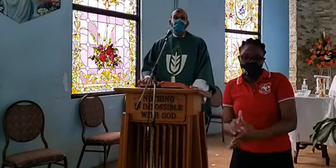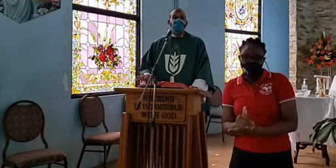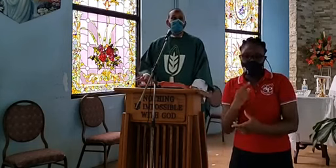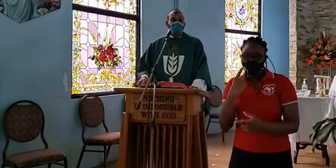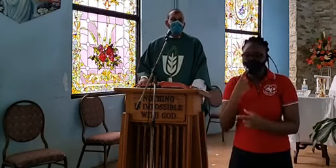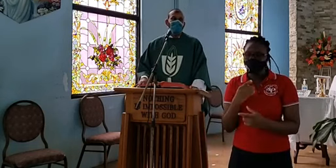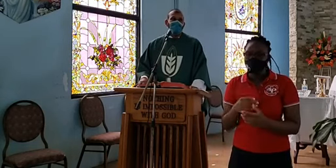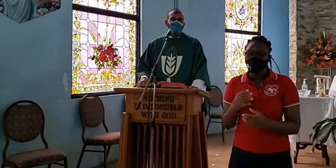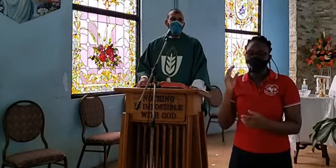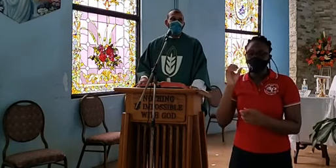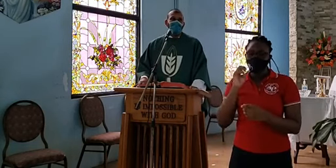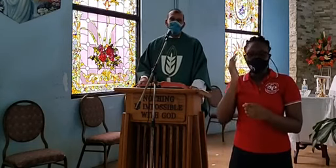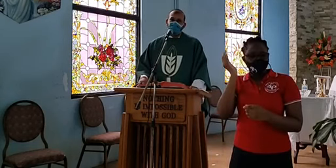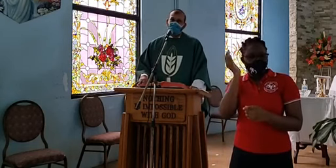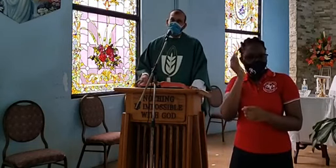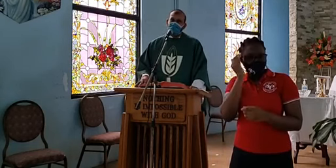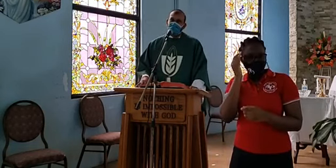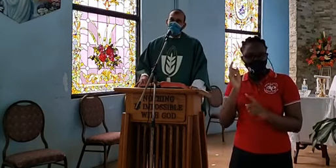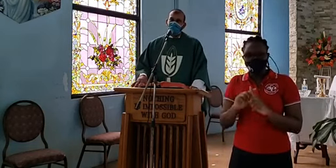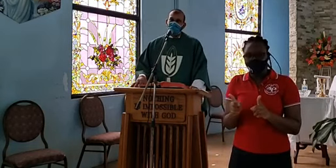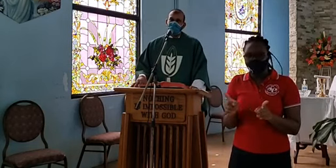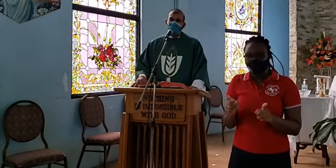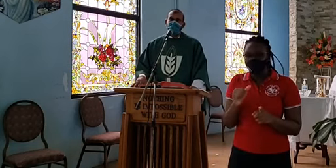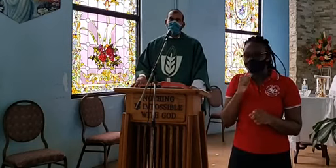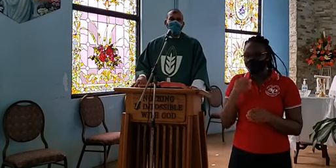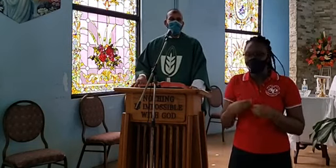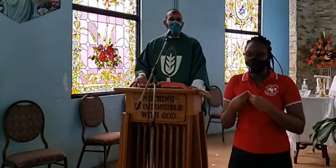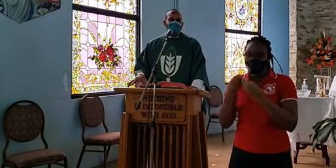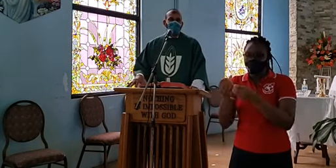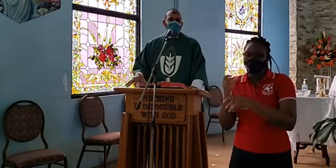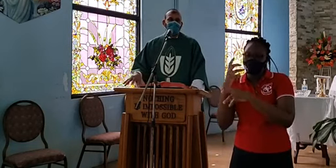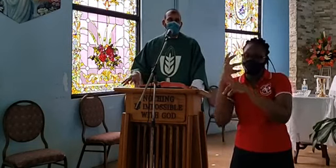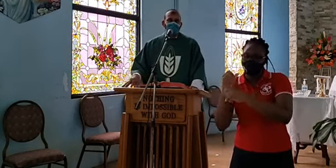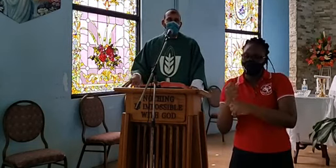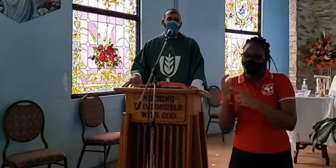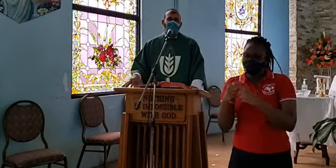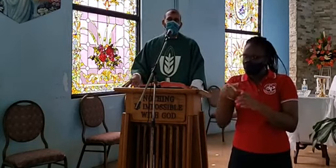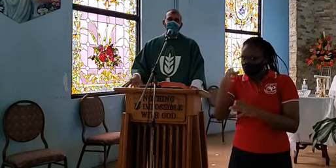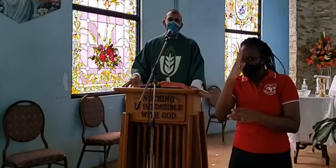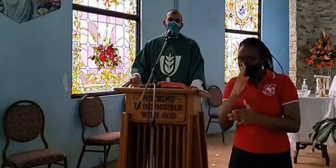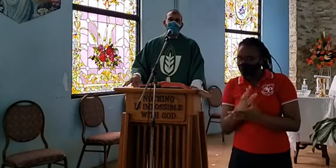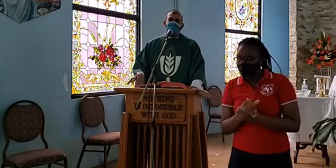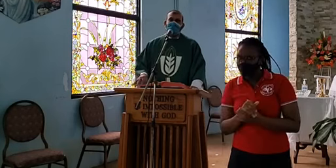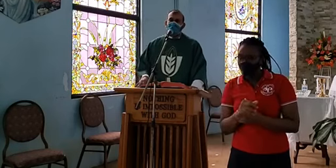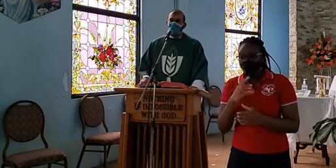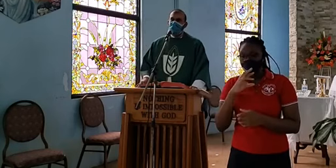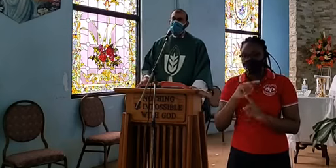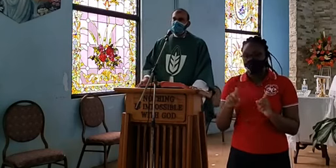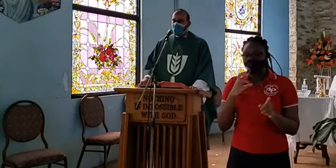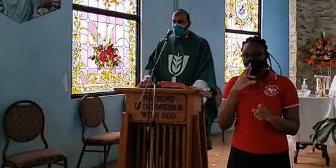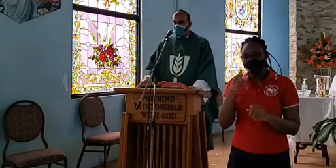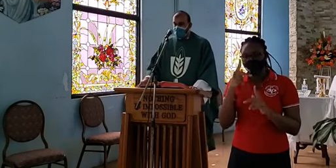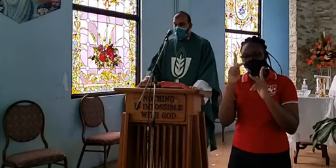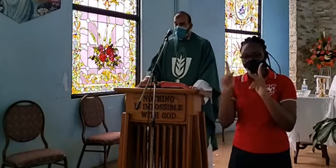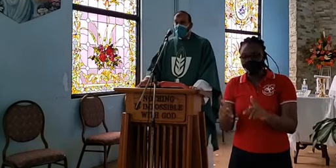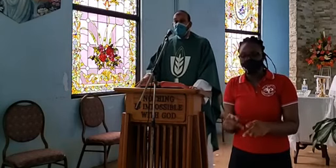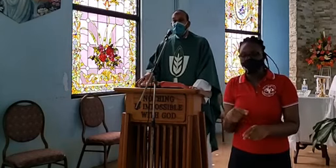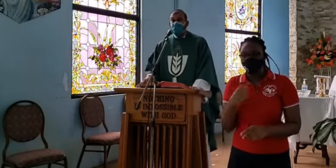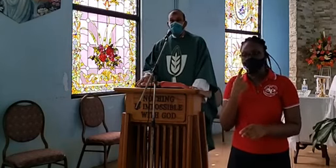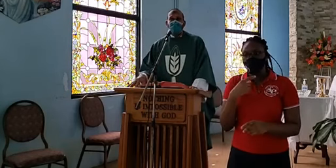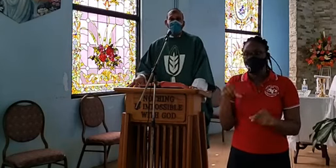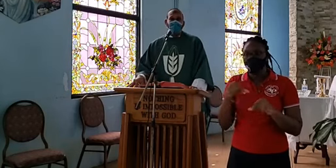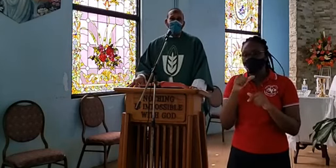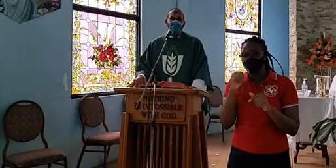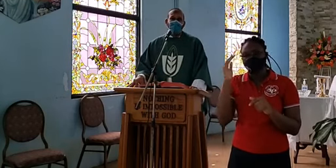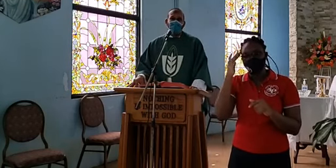who should know, but you are not placing your trust in God? But are you a person who